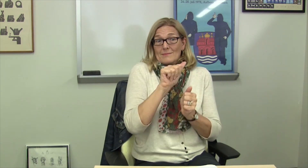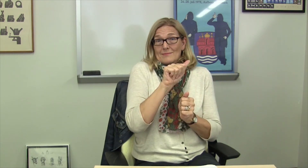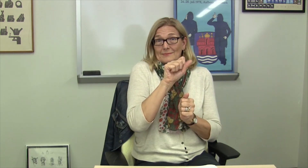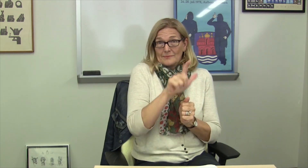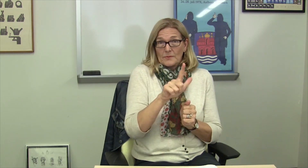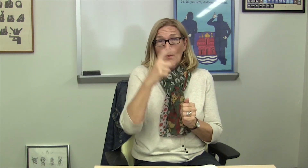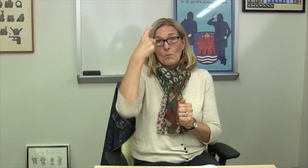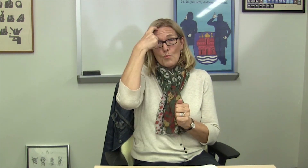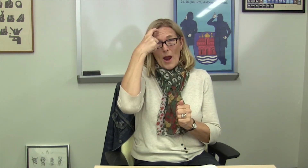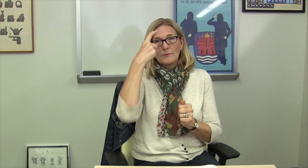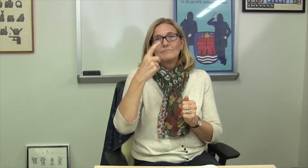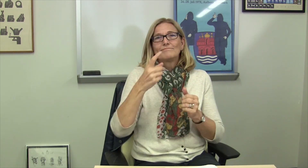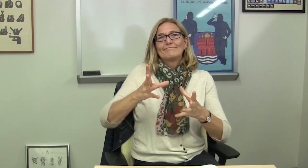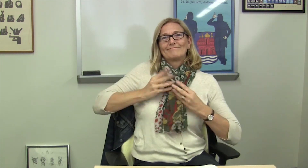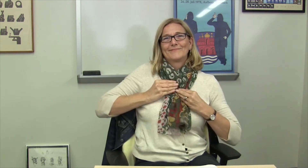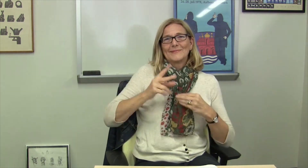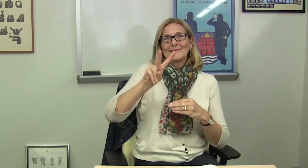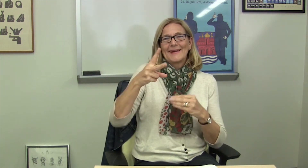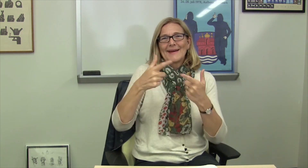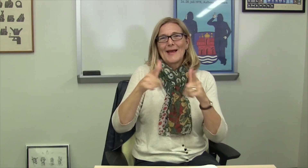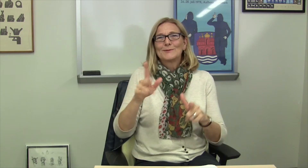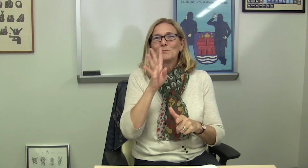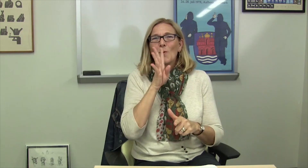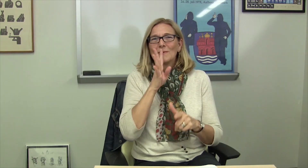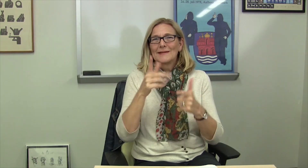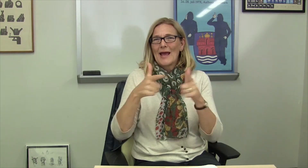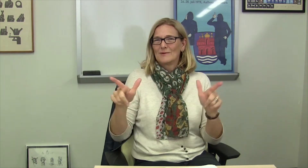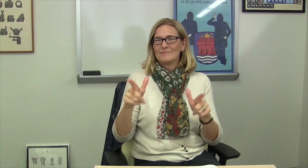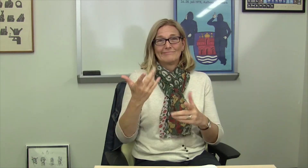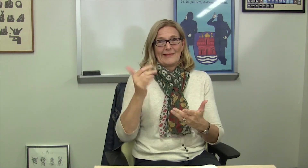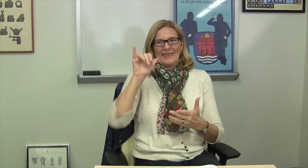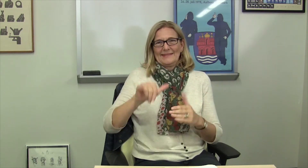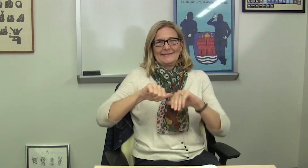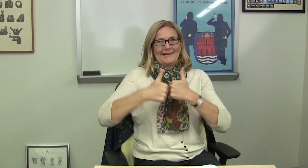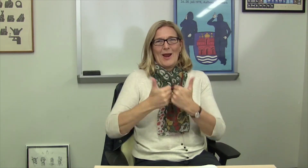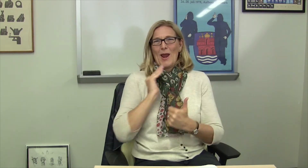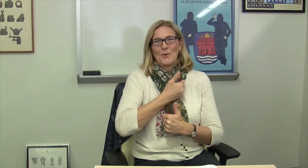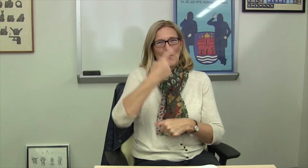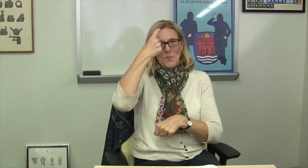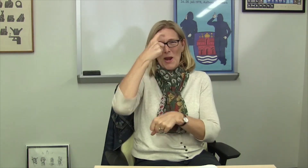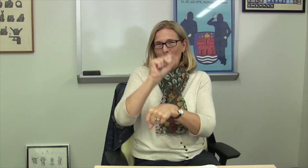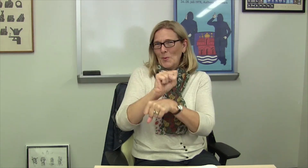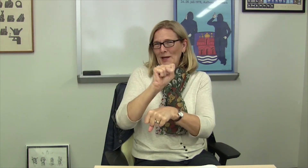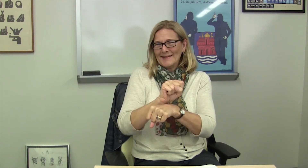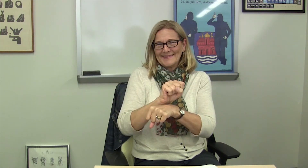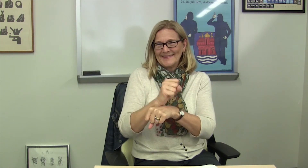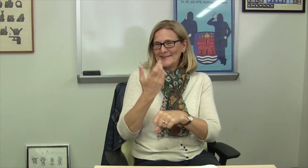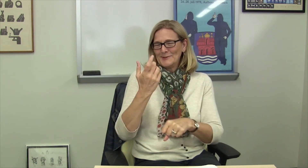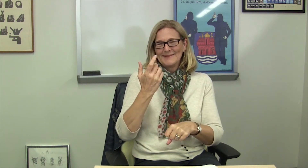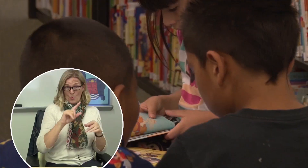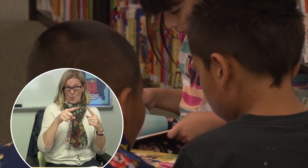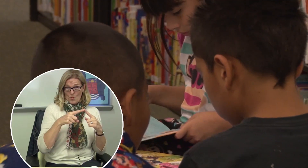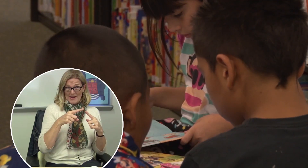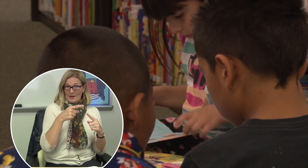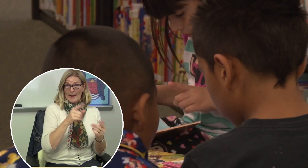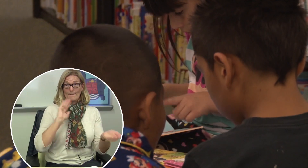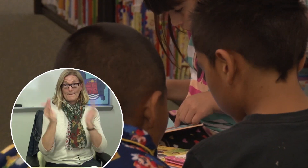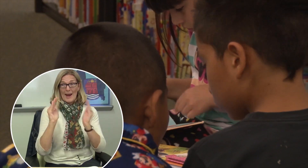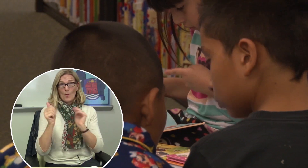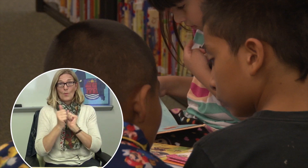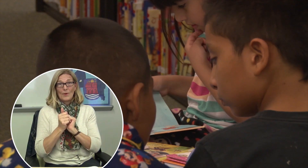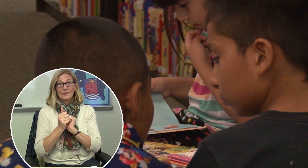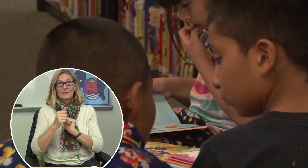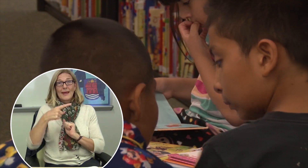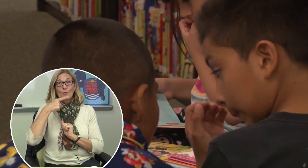With ASL, the brain is more willing to accept a spoken language. That's just how the brain works. When